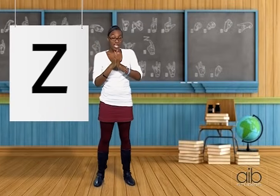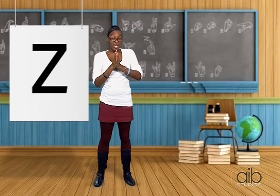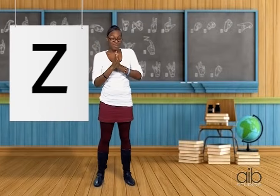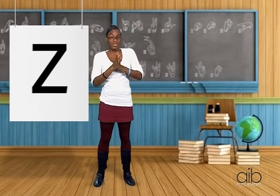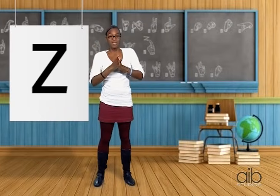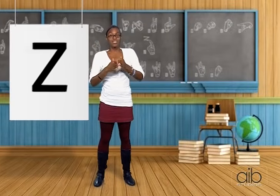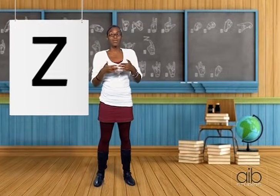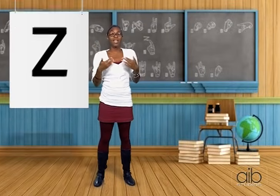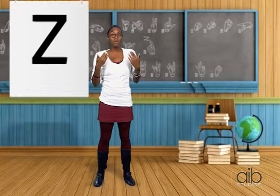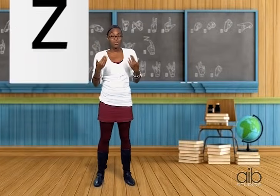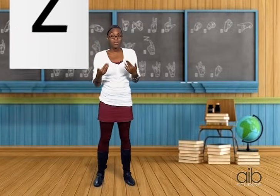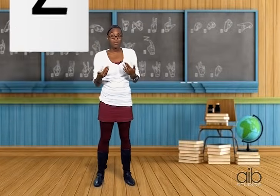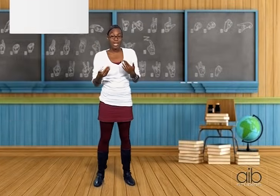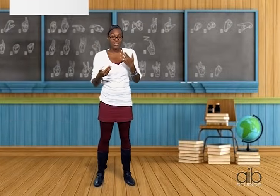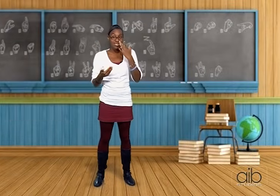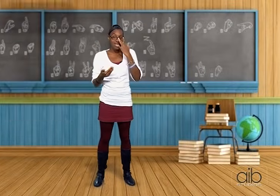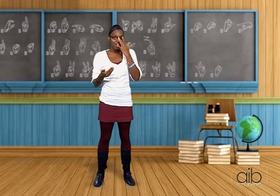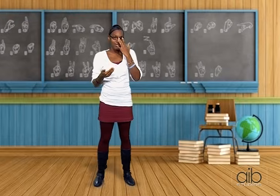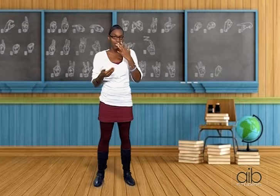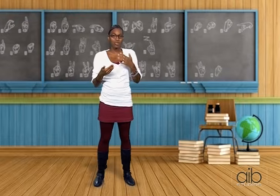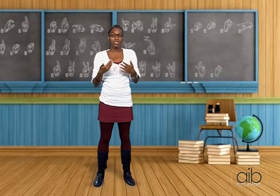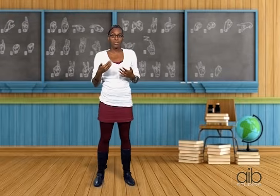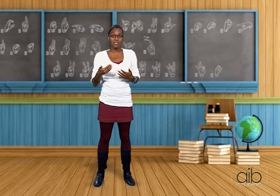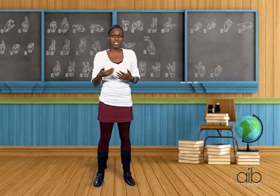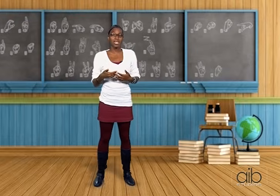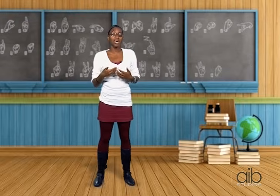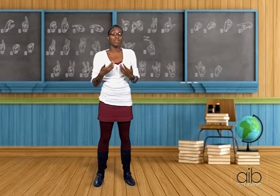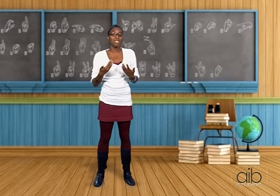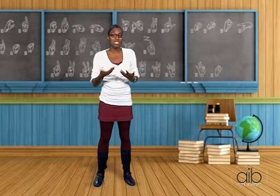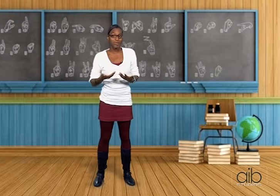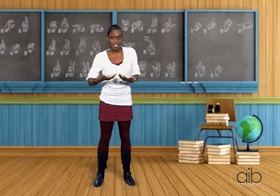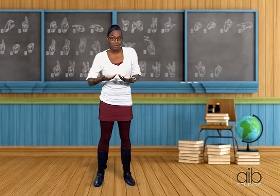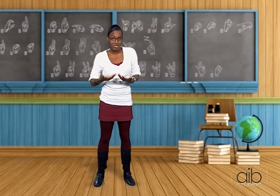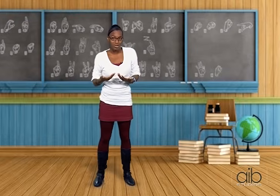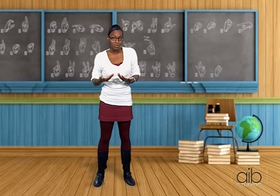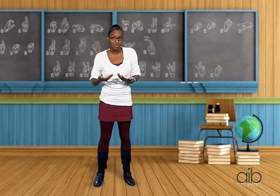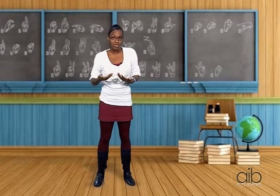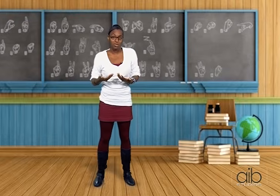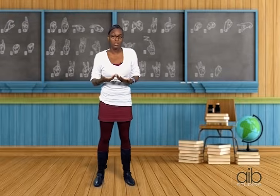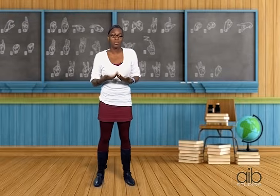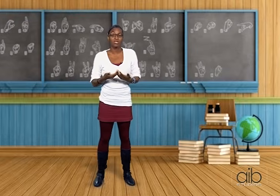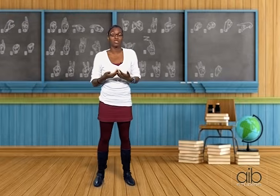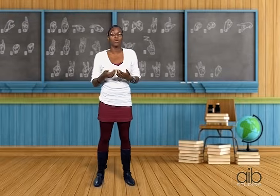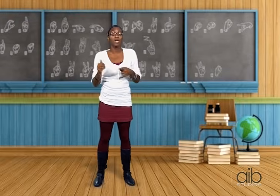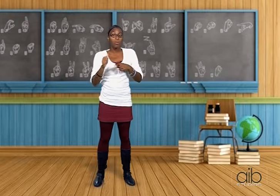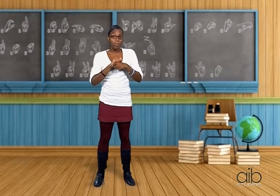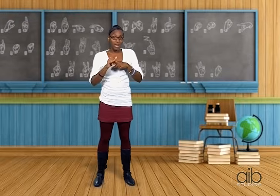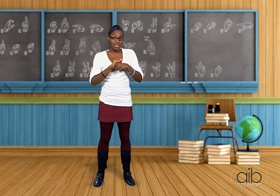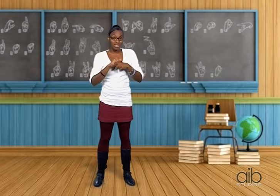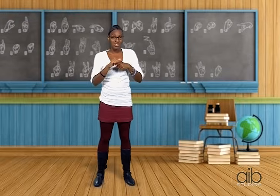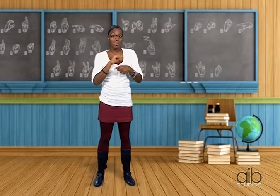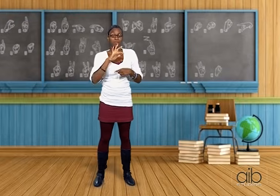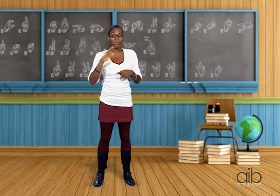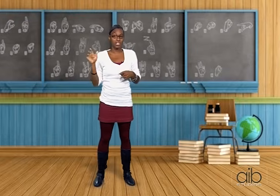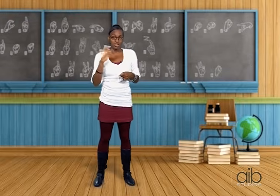job. So now what we're going to practice now, and that you're going to notice in every single episode that we're going to do, we're going to practice our finger